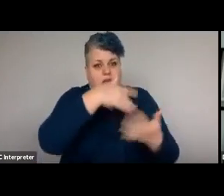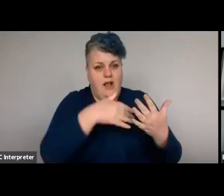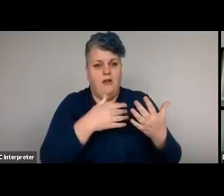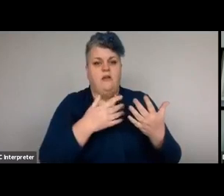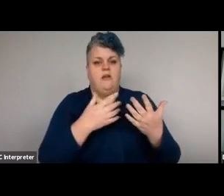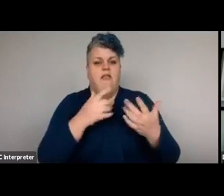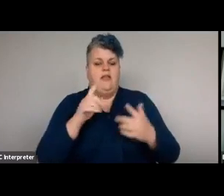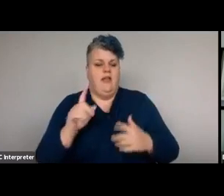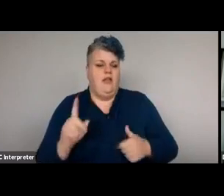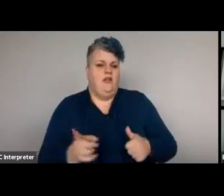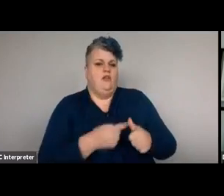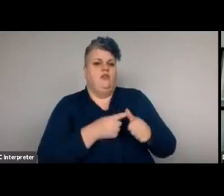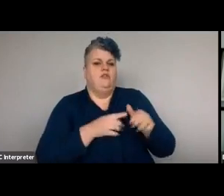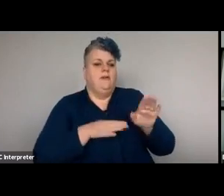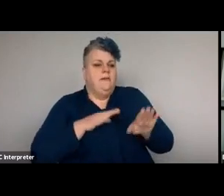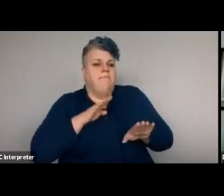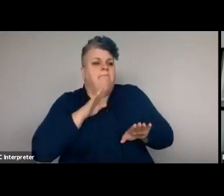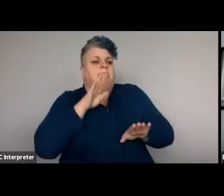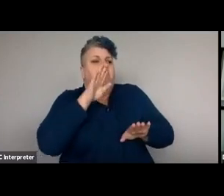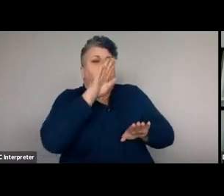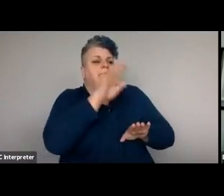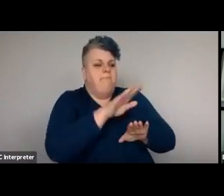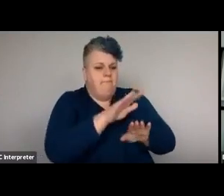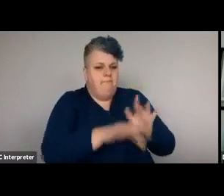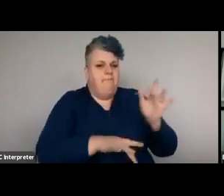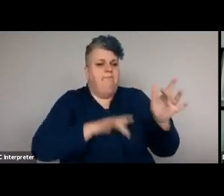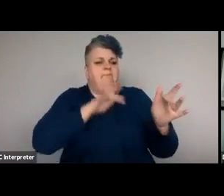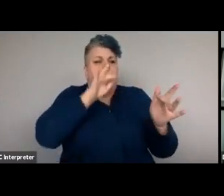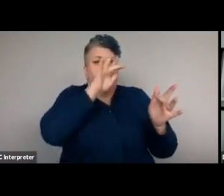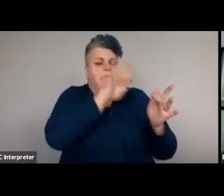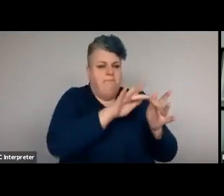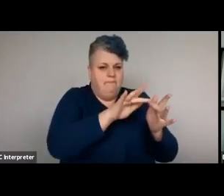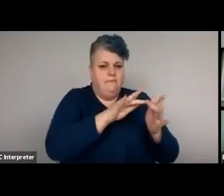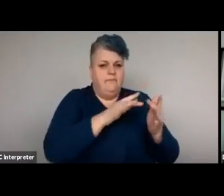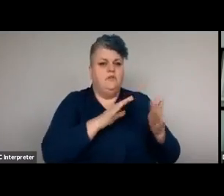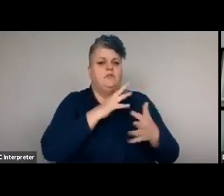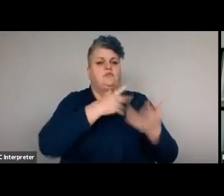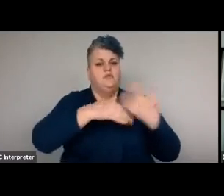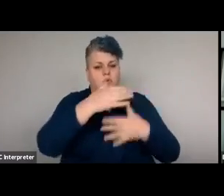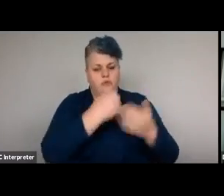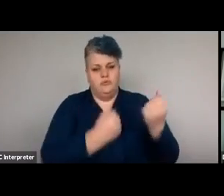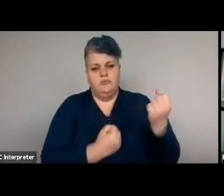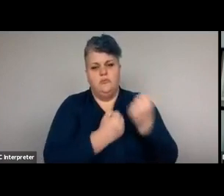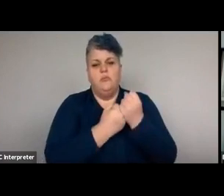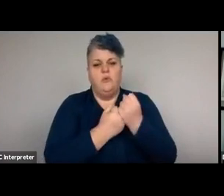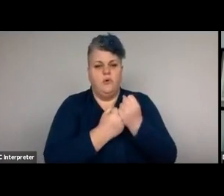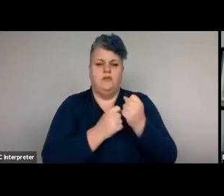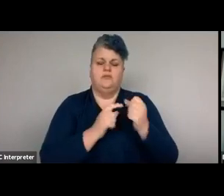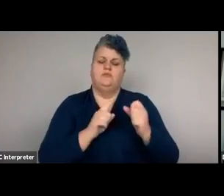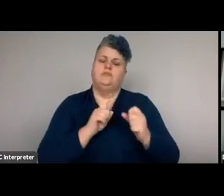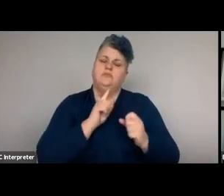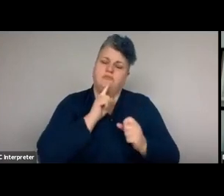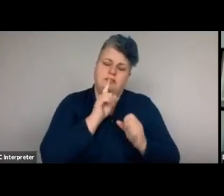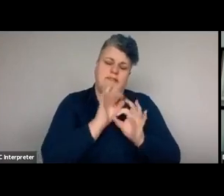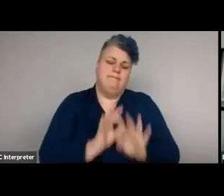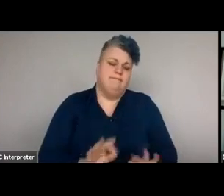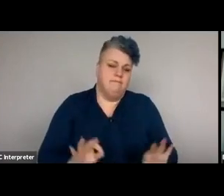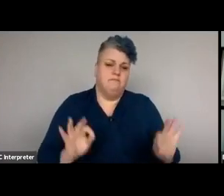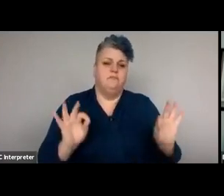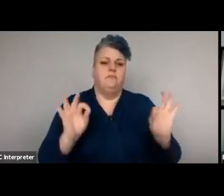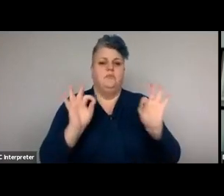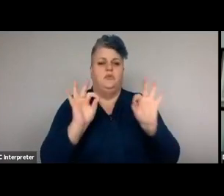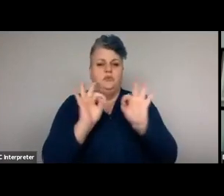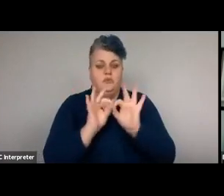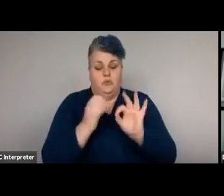that initial step to make contact, you know, social support is so very important to our own